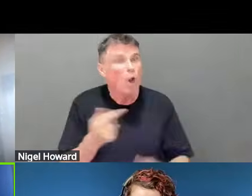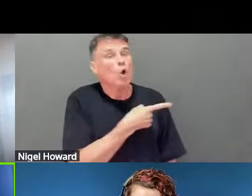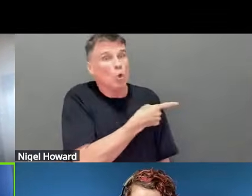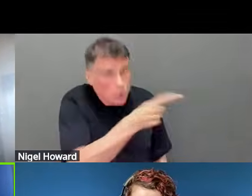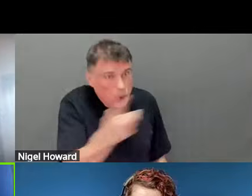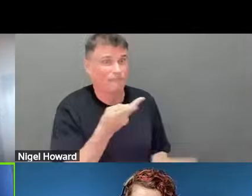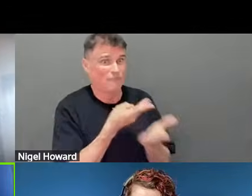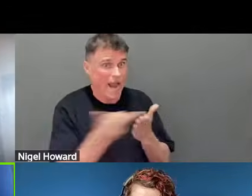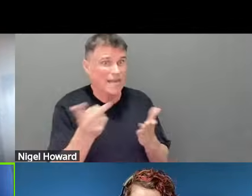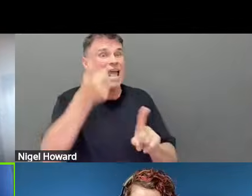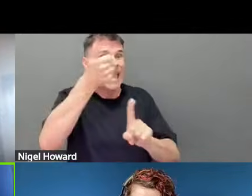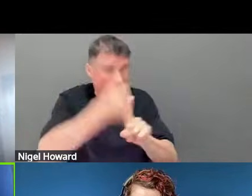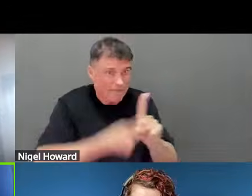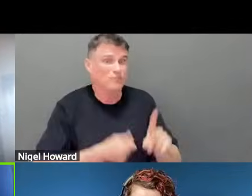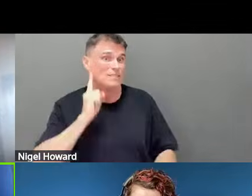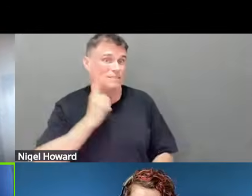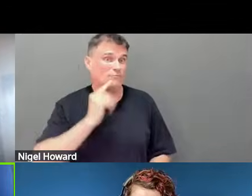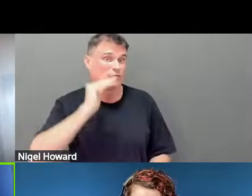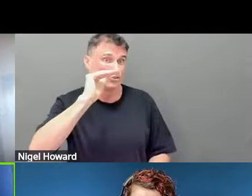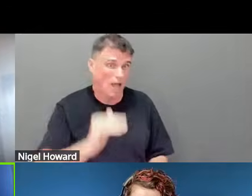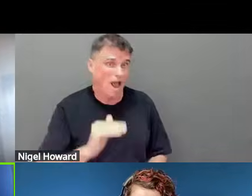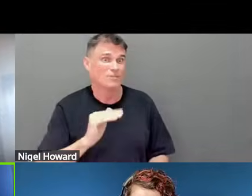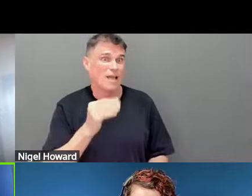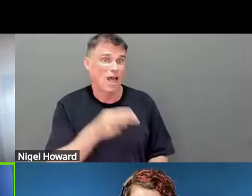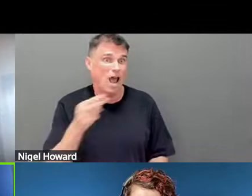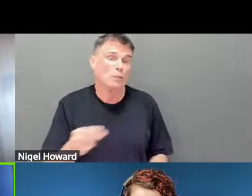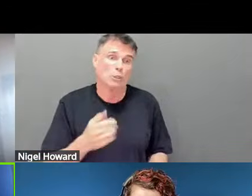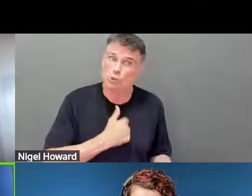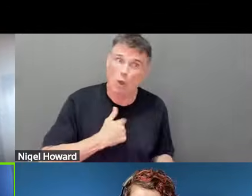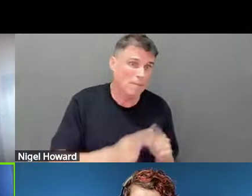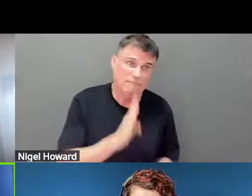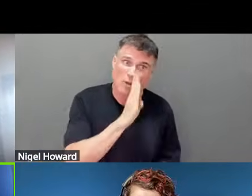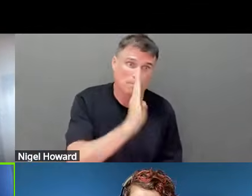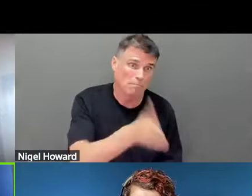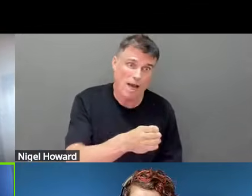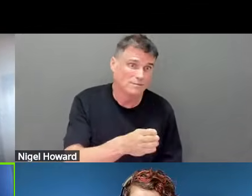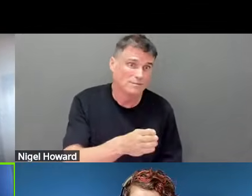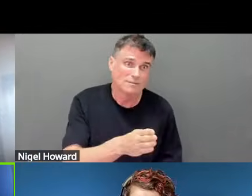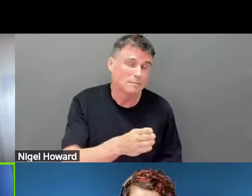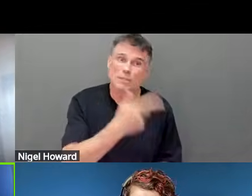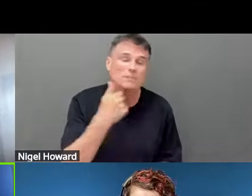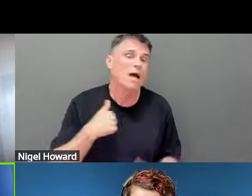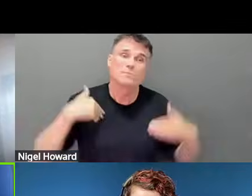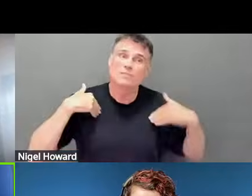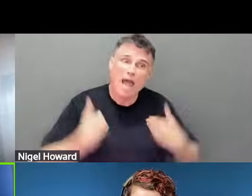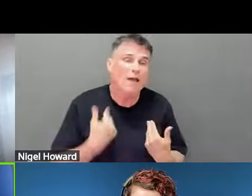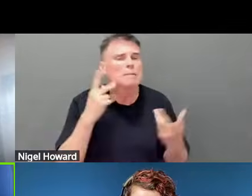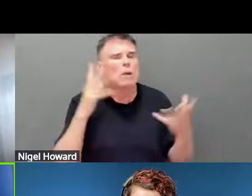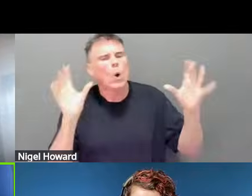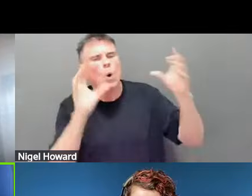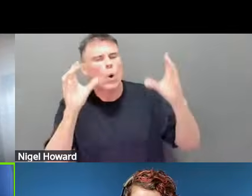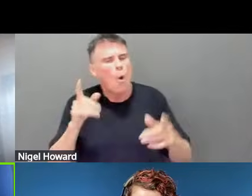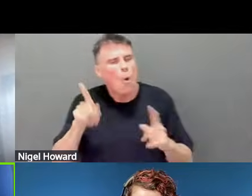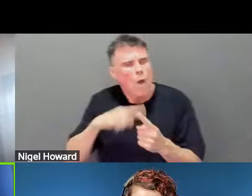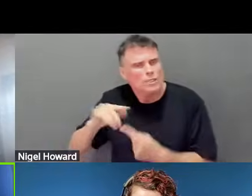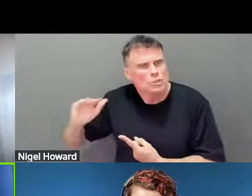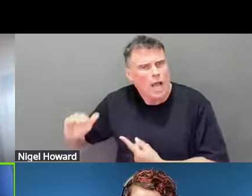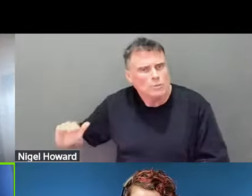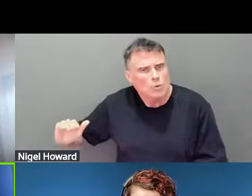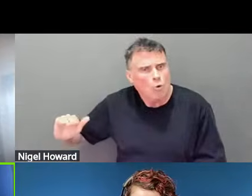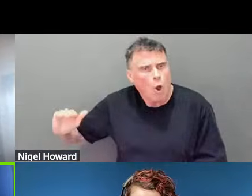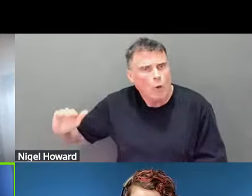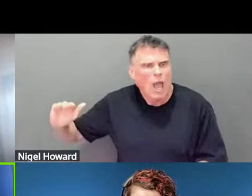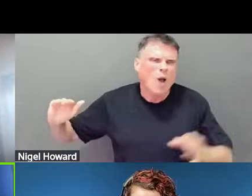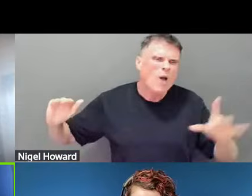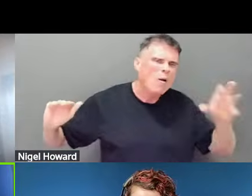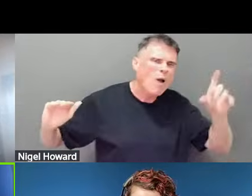and to be able to pursue the same post-secondary opportunities. And so I'm sorry to be so direct, but you are